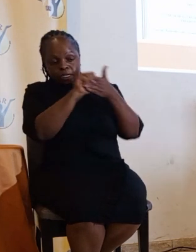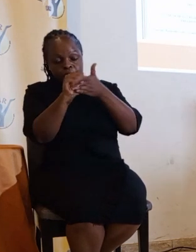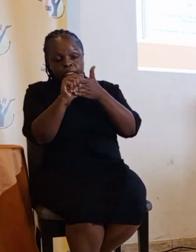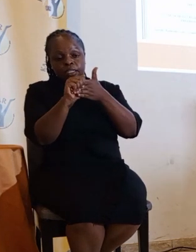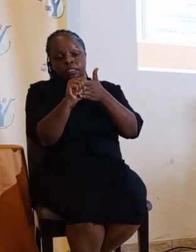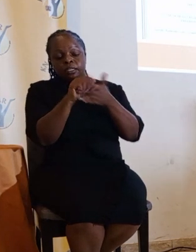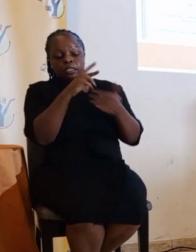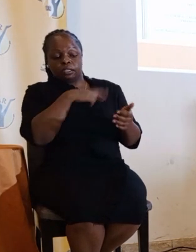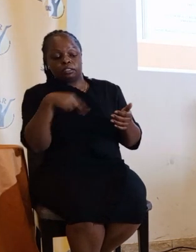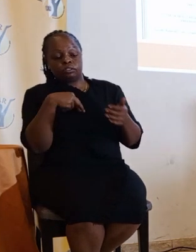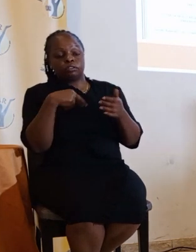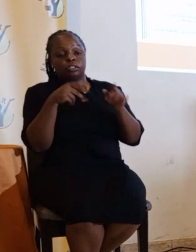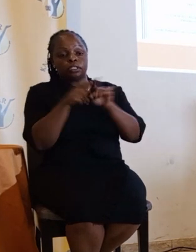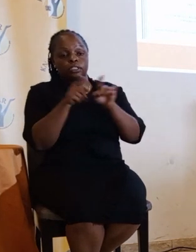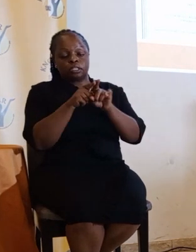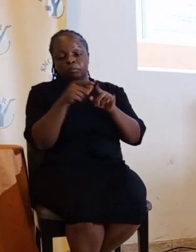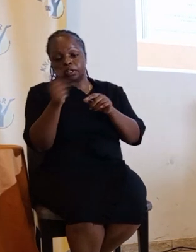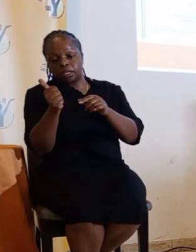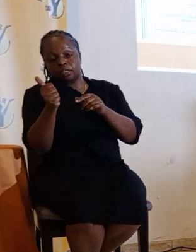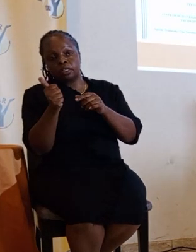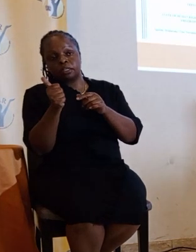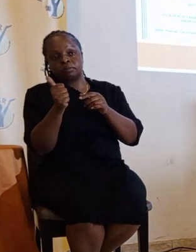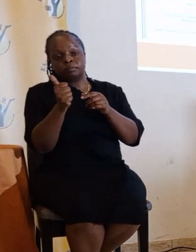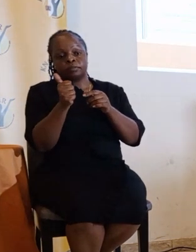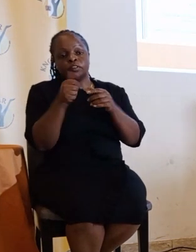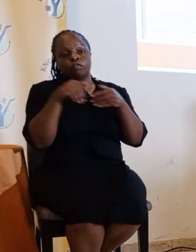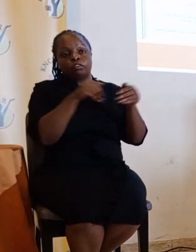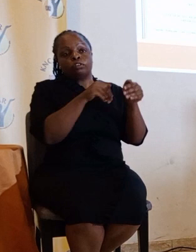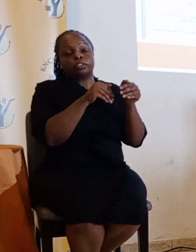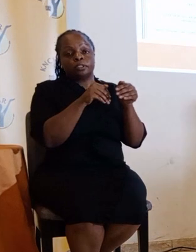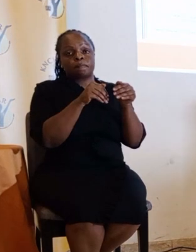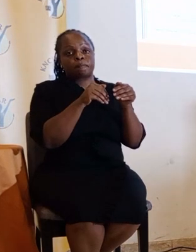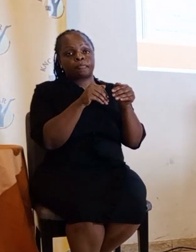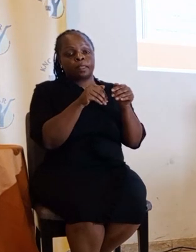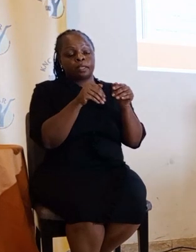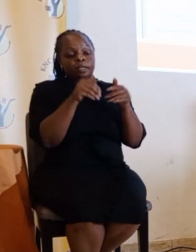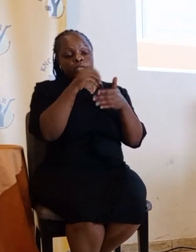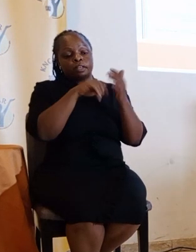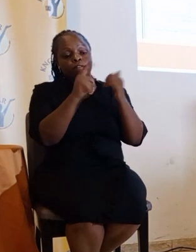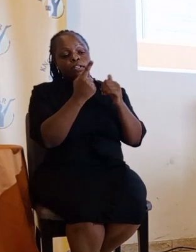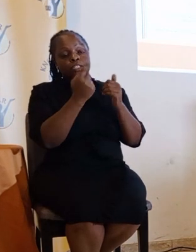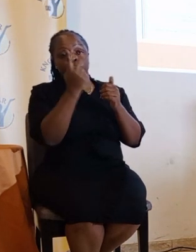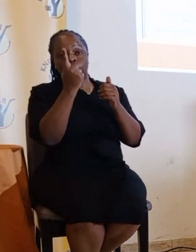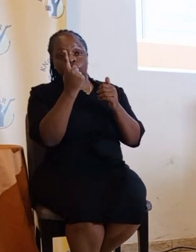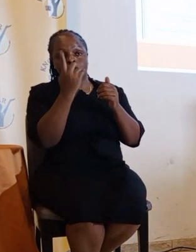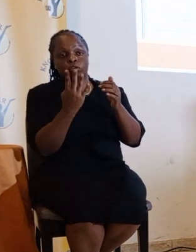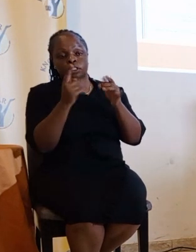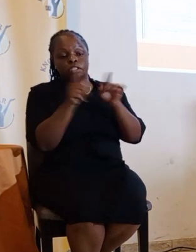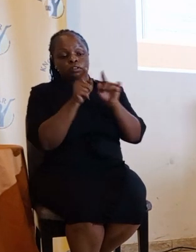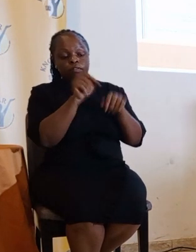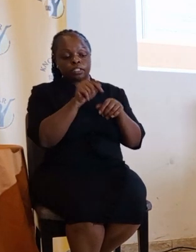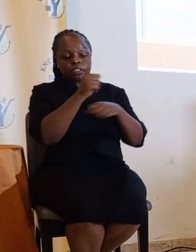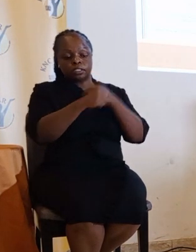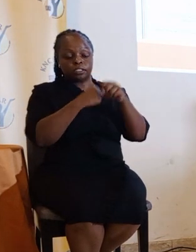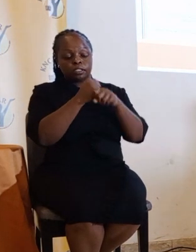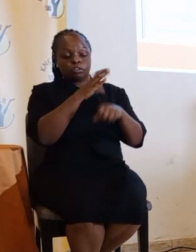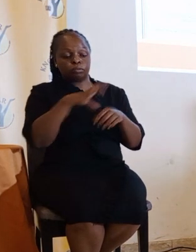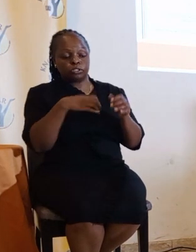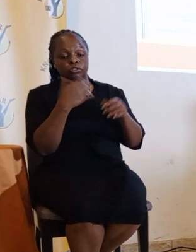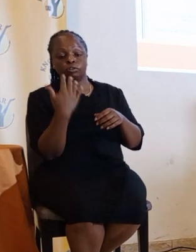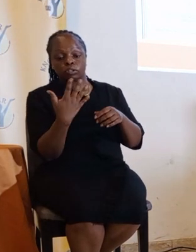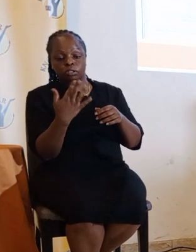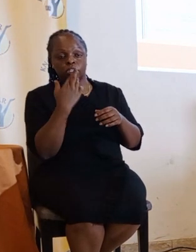indoctrination and religious extremism. In the first quarter of this year, the Commission